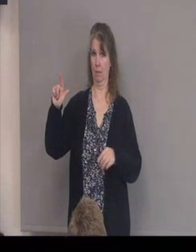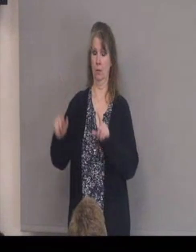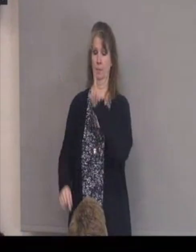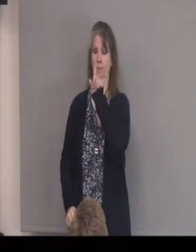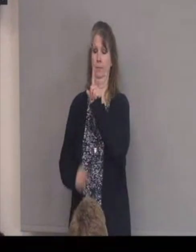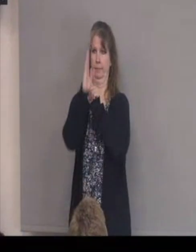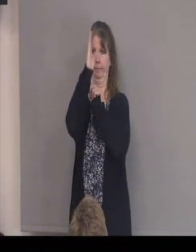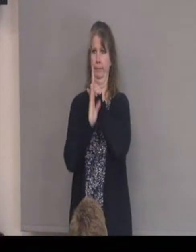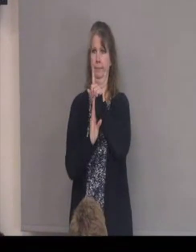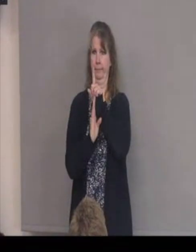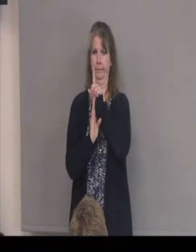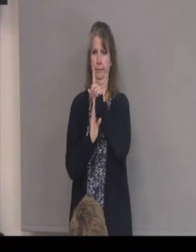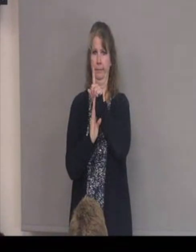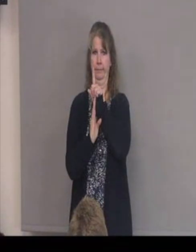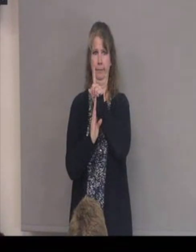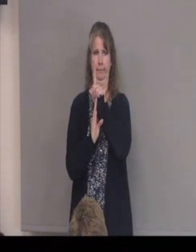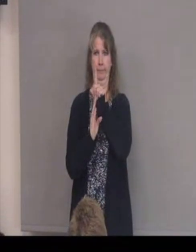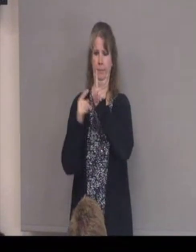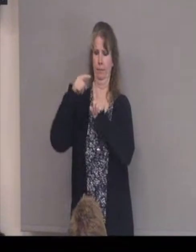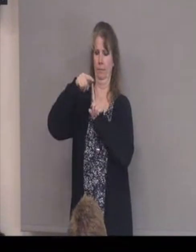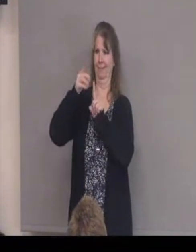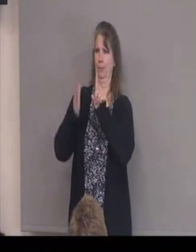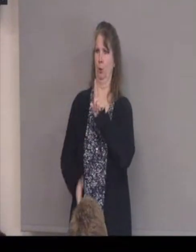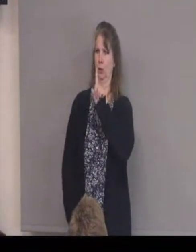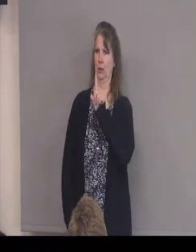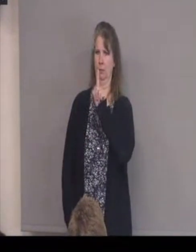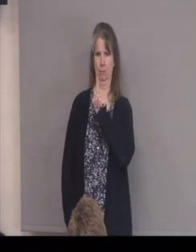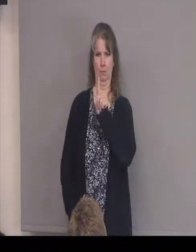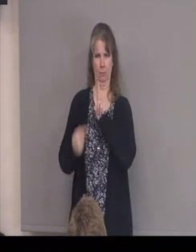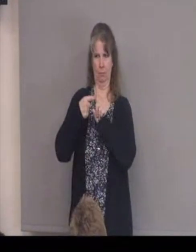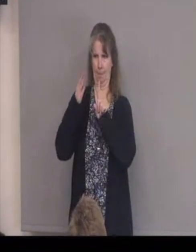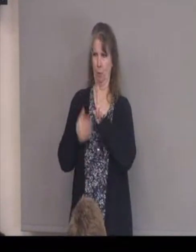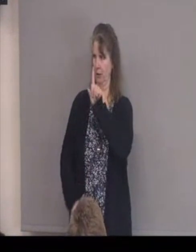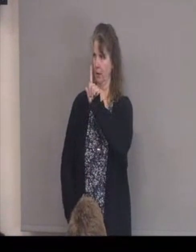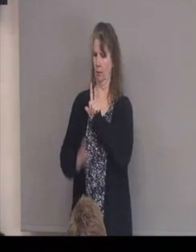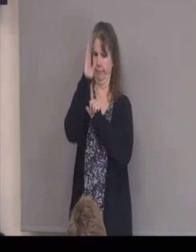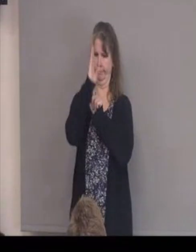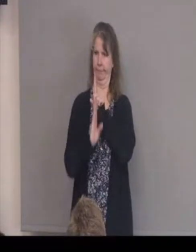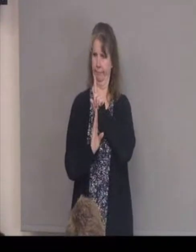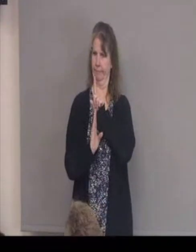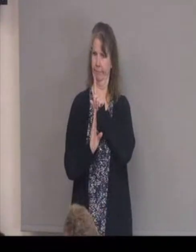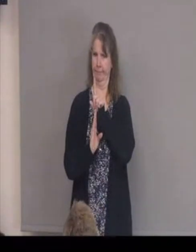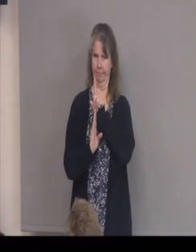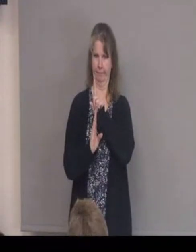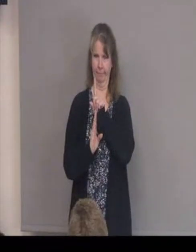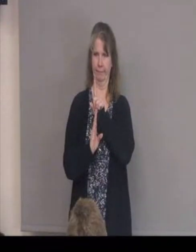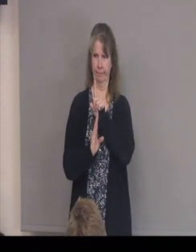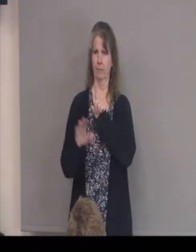the sagittal plane, which is a horizontal axis going through the middle of your body, or